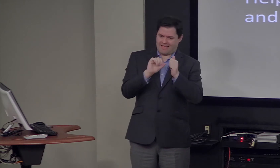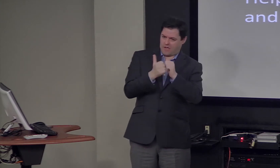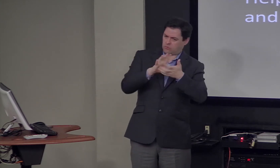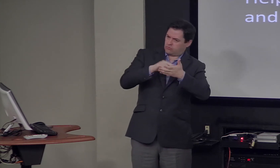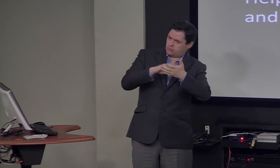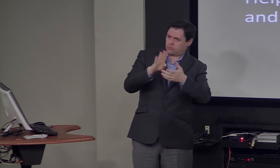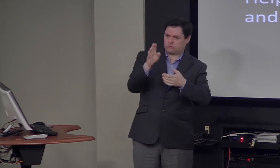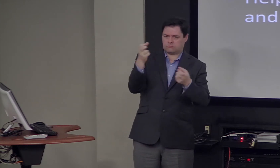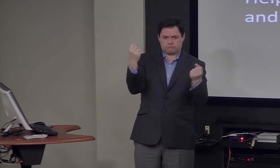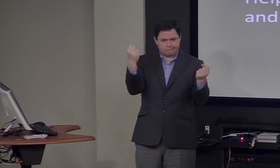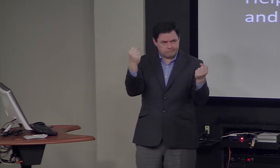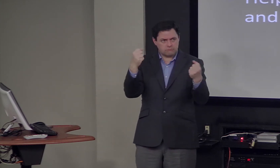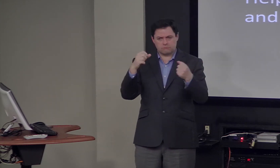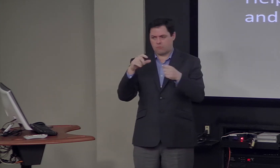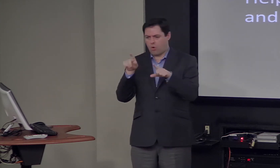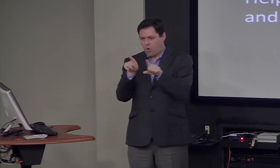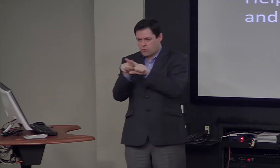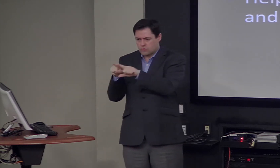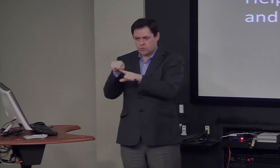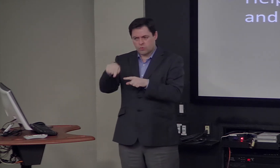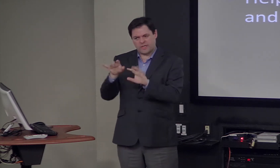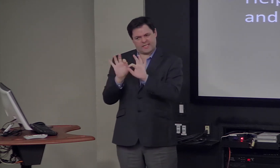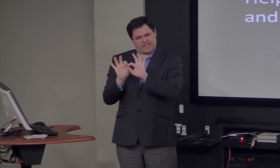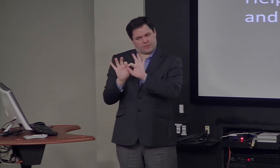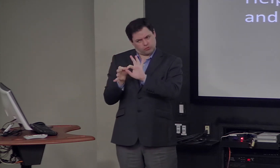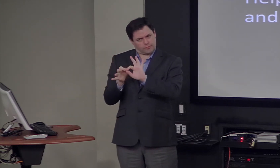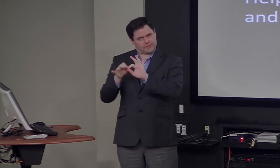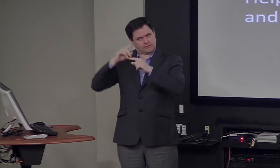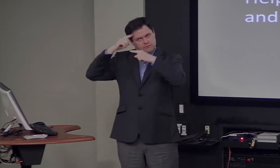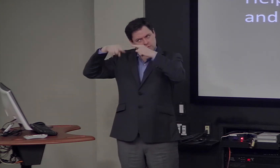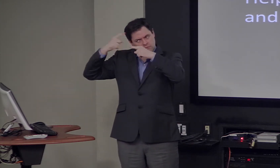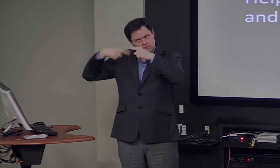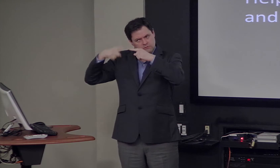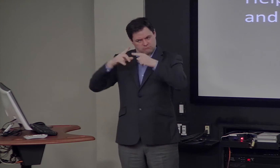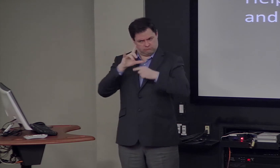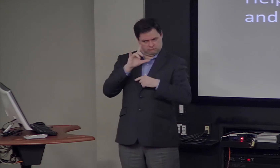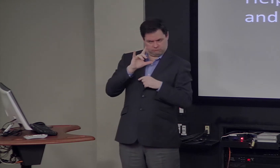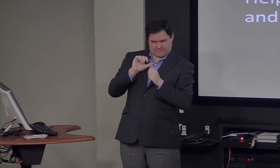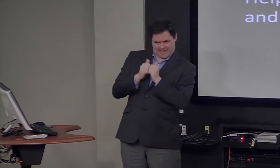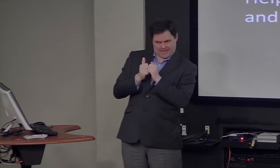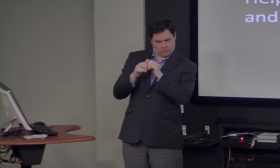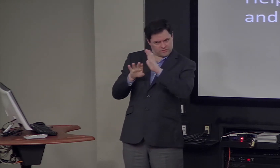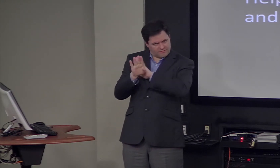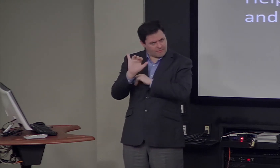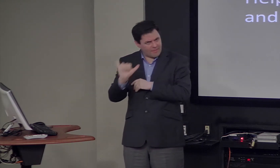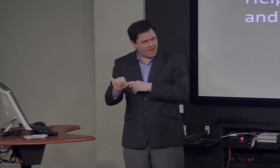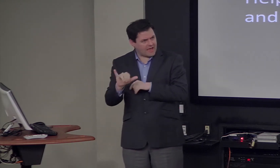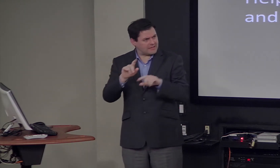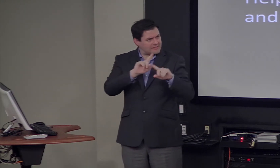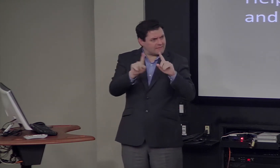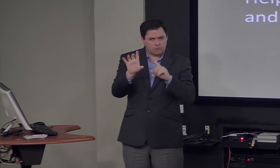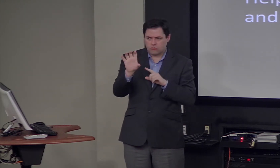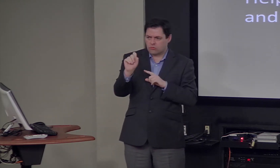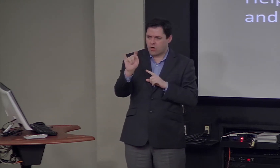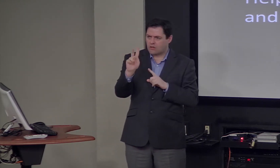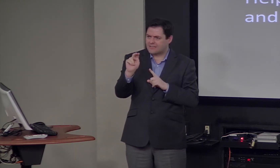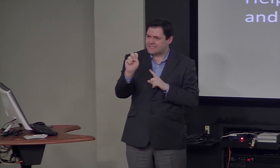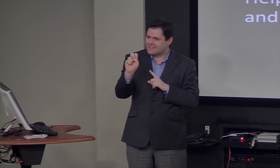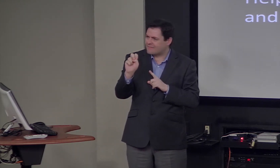We wanted to better understand how people learning sign language, and as well as the interpreting process, developed skills.